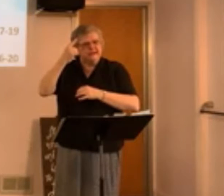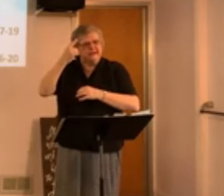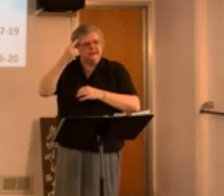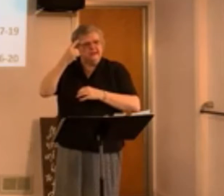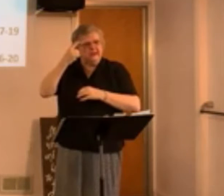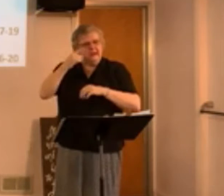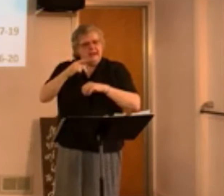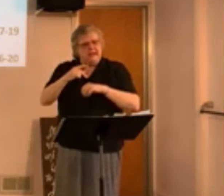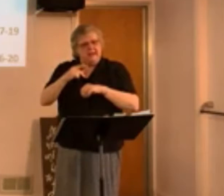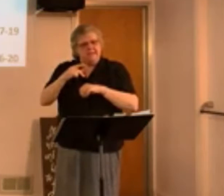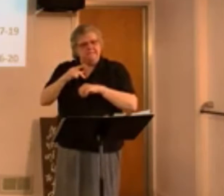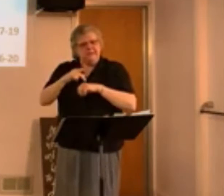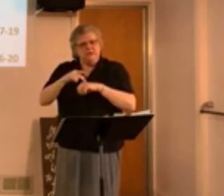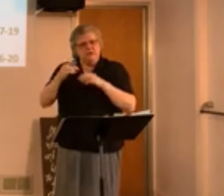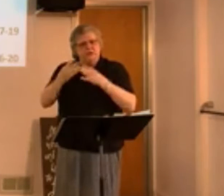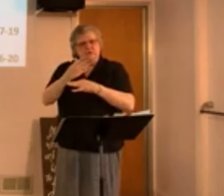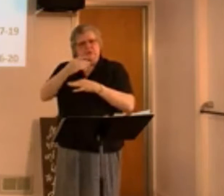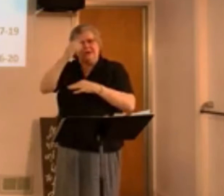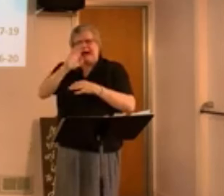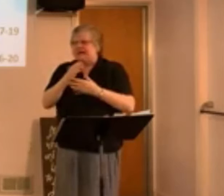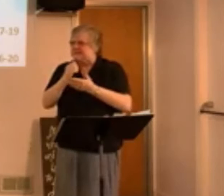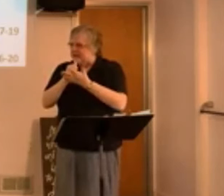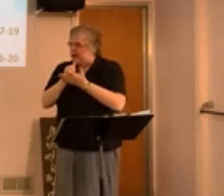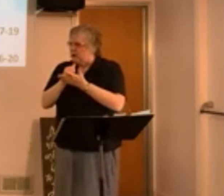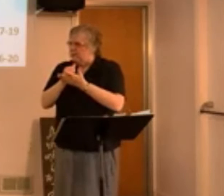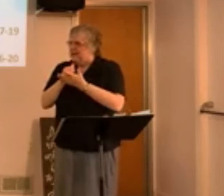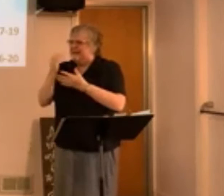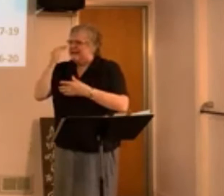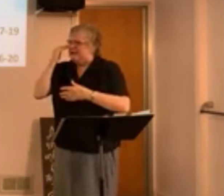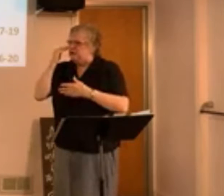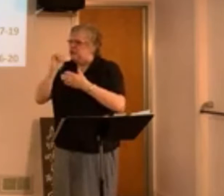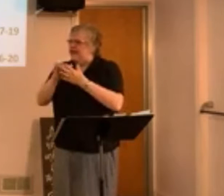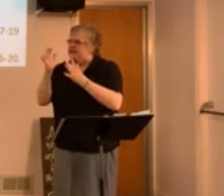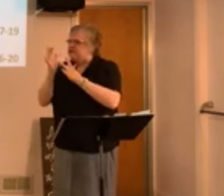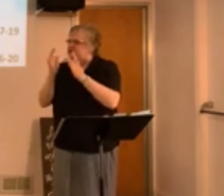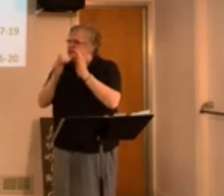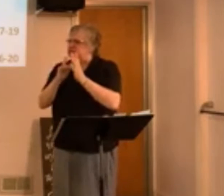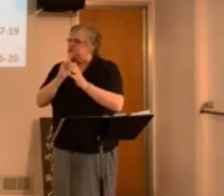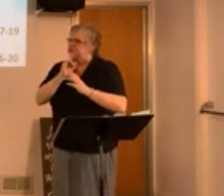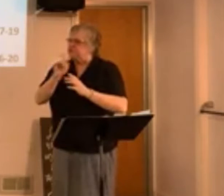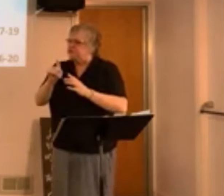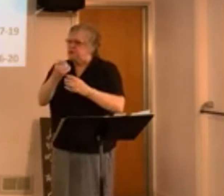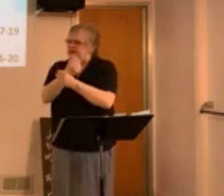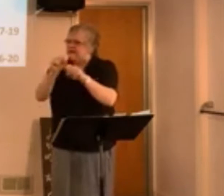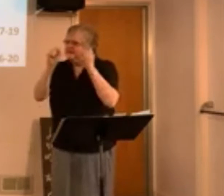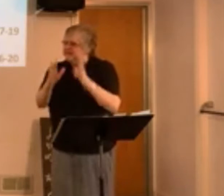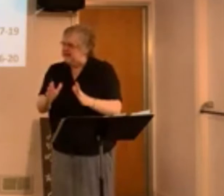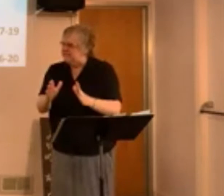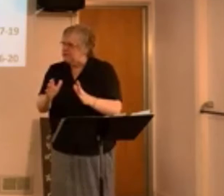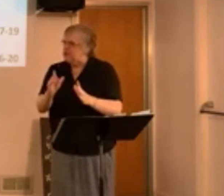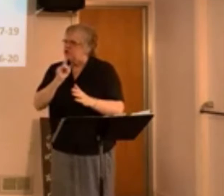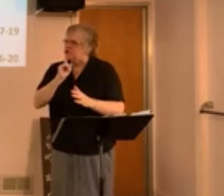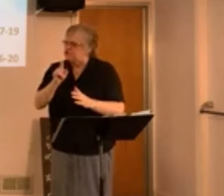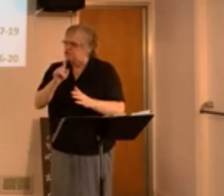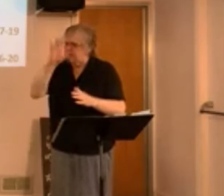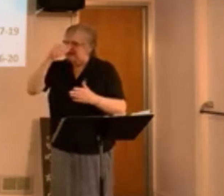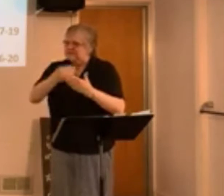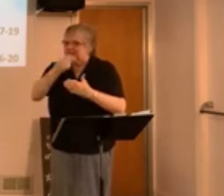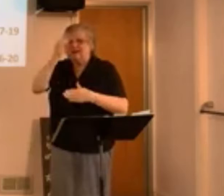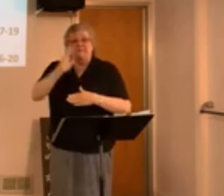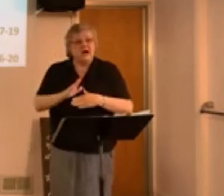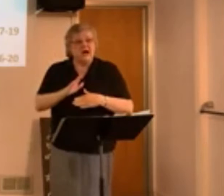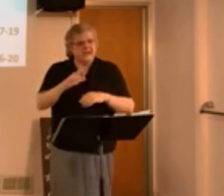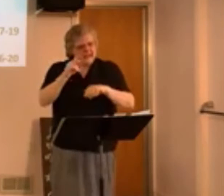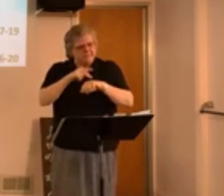out, by God's help, that Jesus was the Messiah, the one and only true Son of God. And